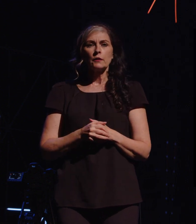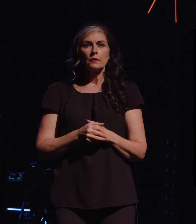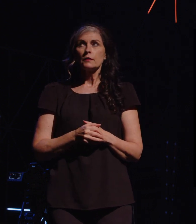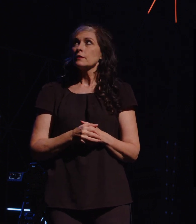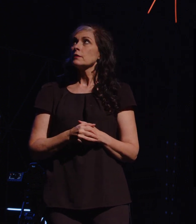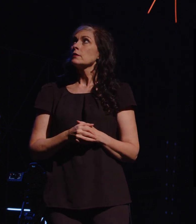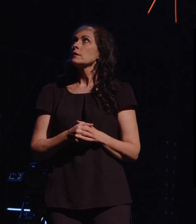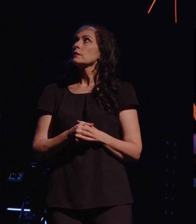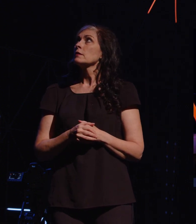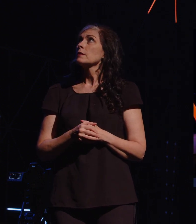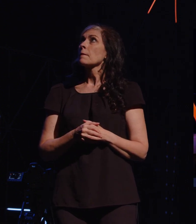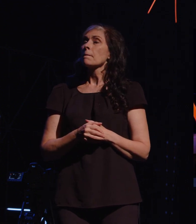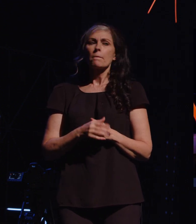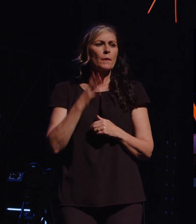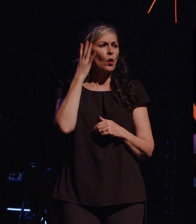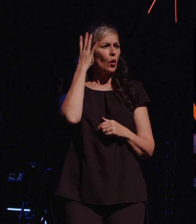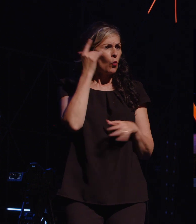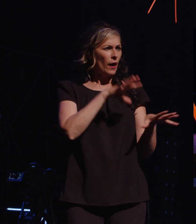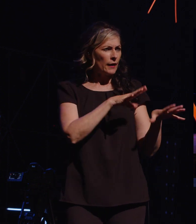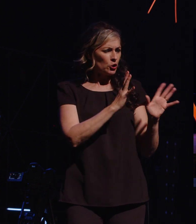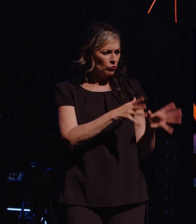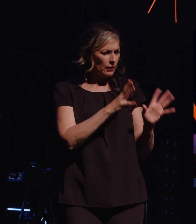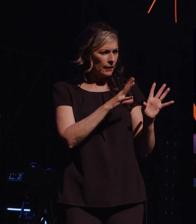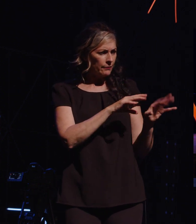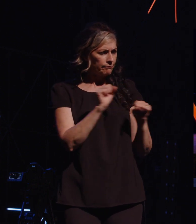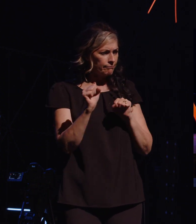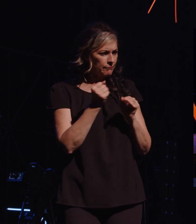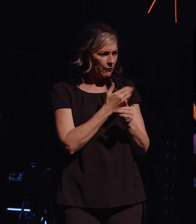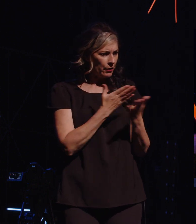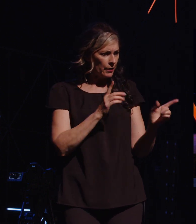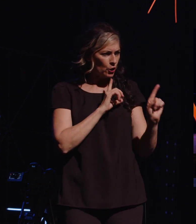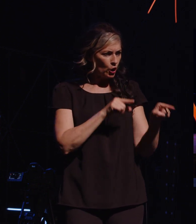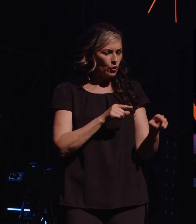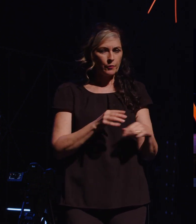there it was. Why did you leave everything and go?